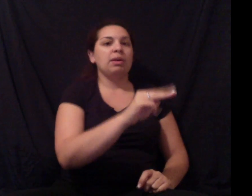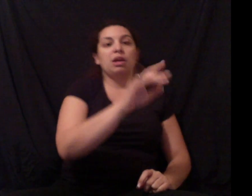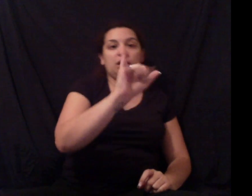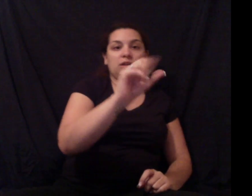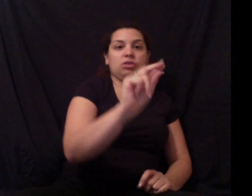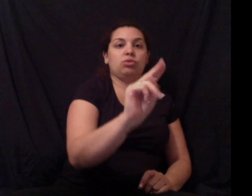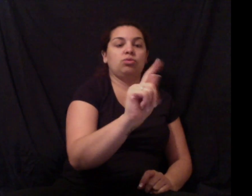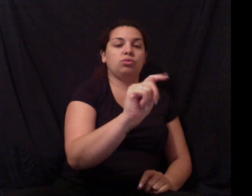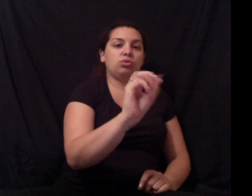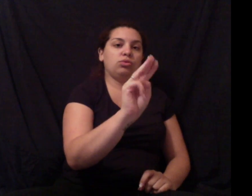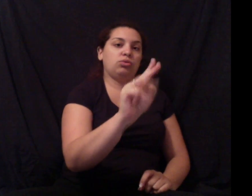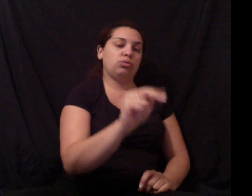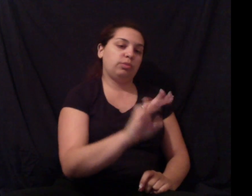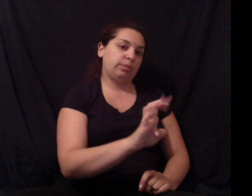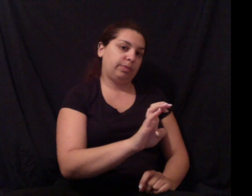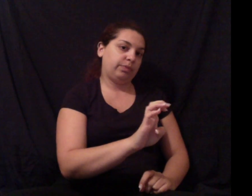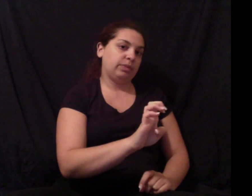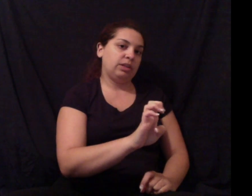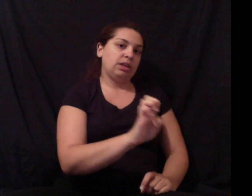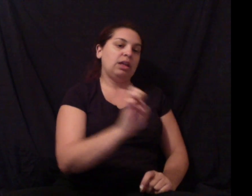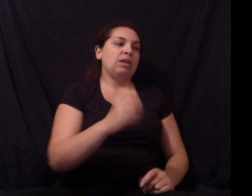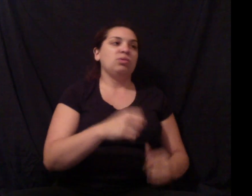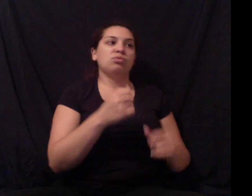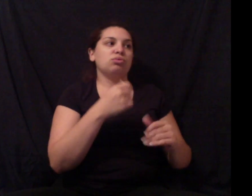and YouTube for me were just outlets. They were just ways for me